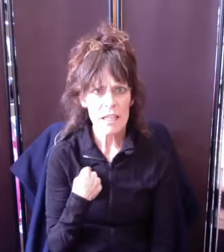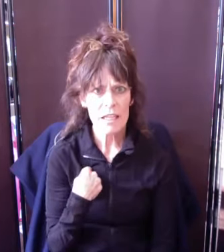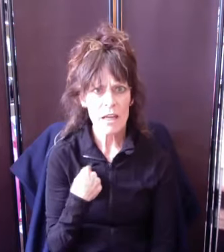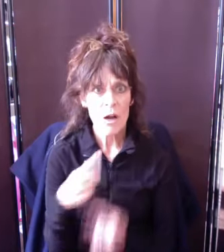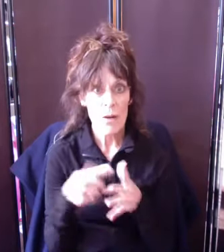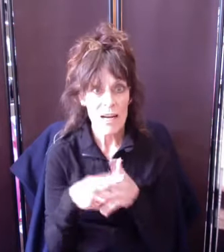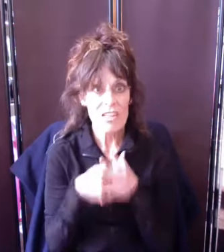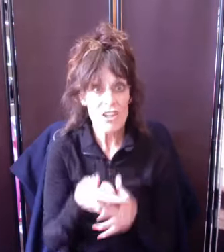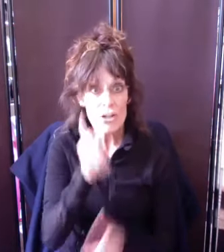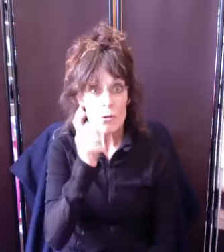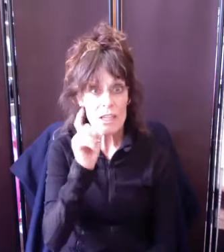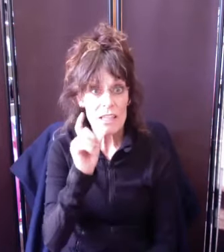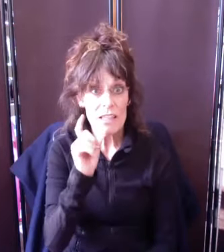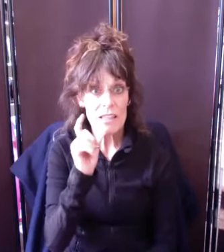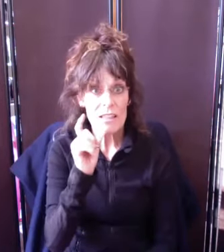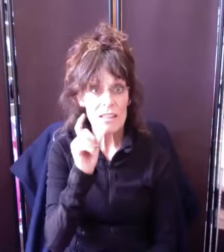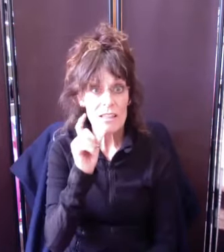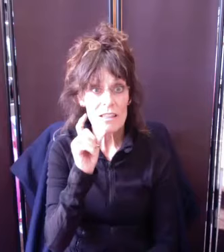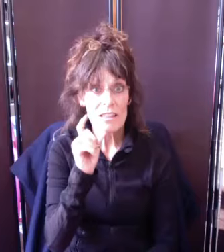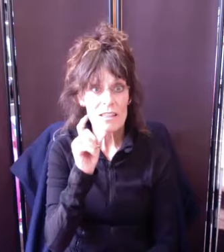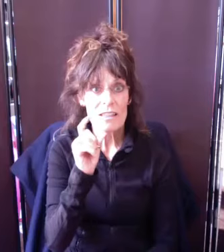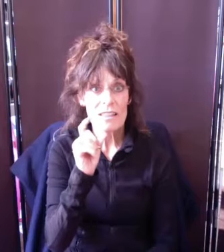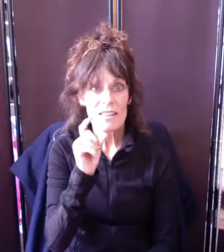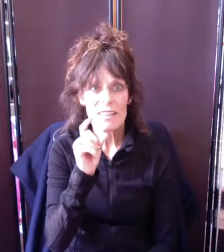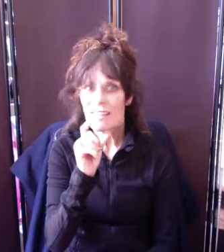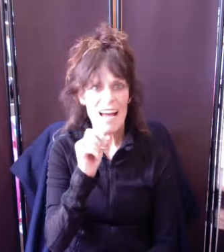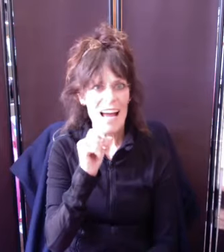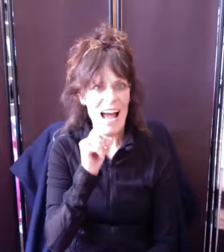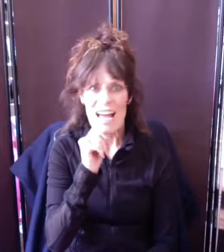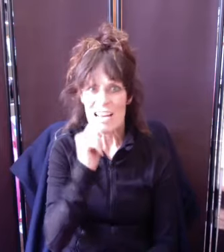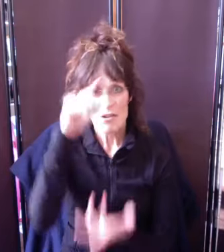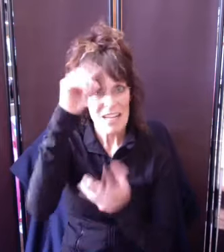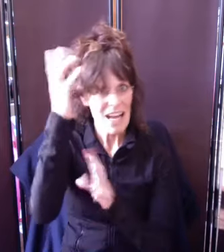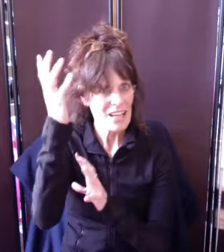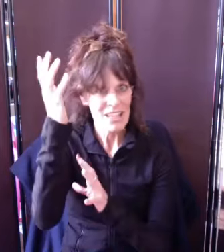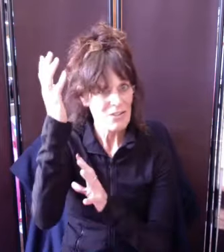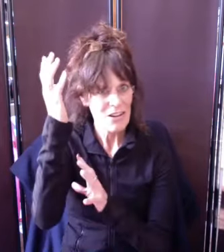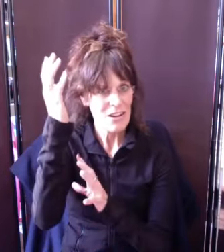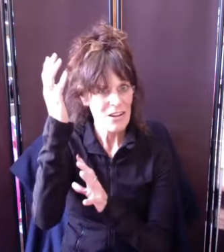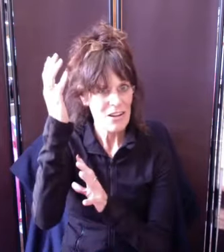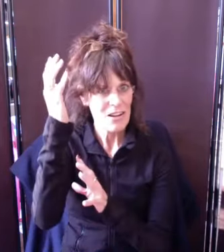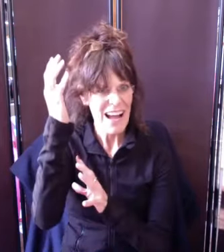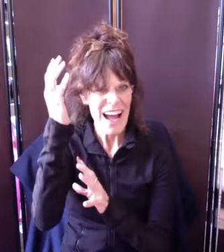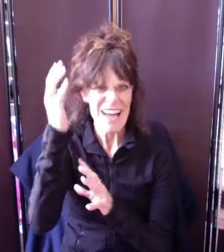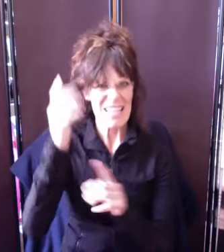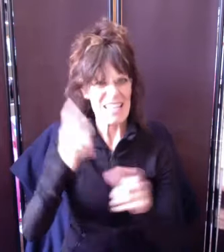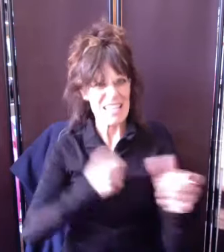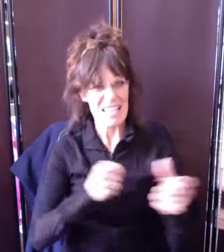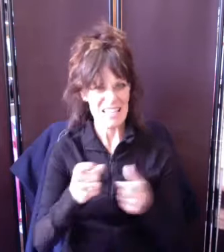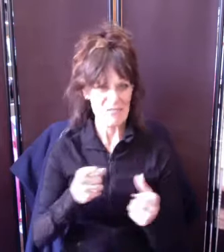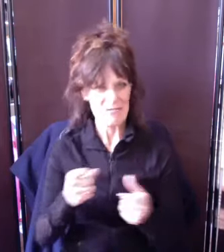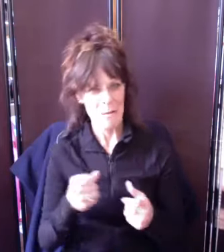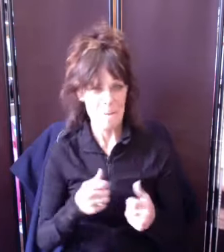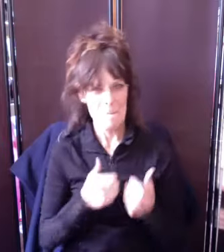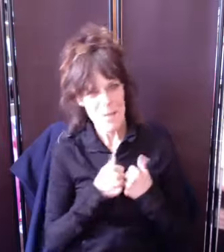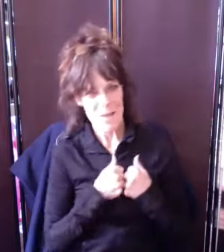drinking, I don't get out of control. I get in control. Baby, I can handle anything. I